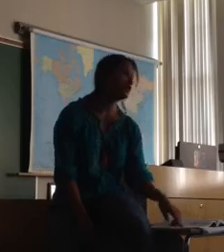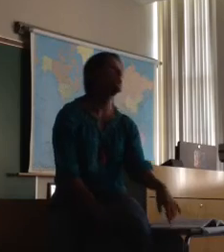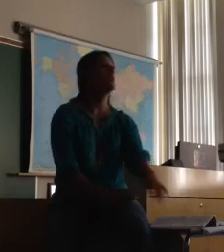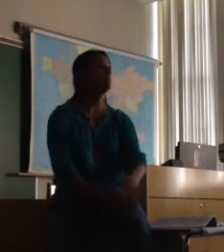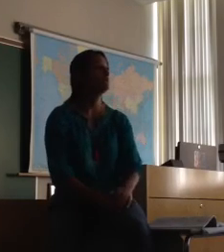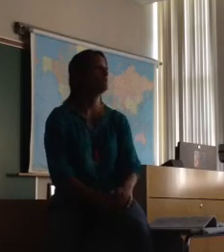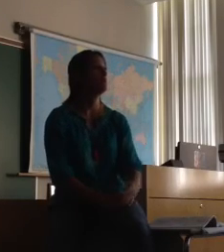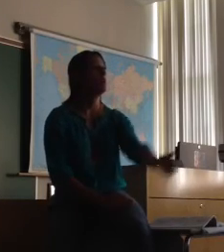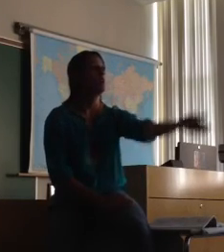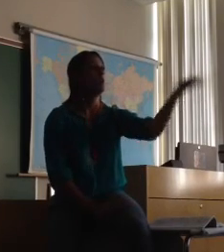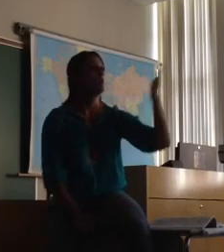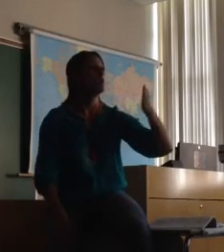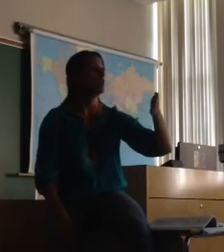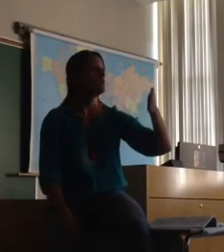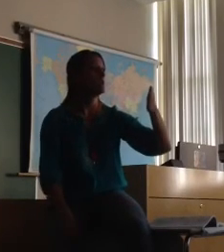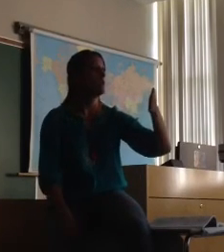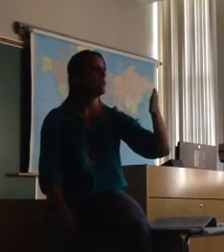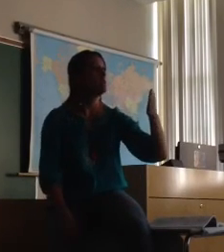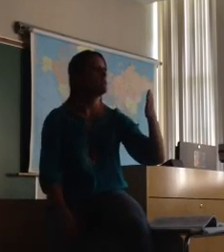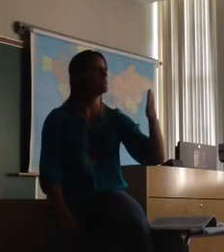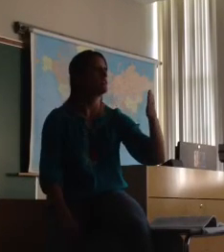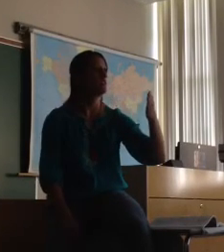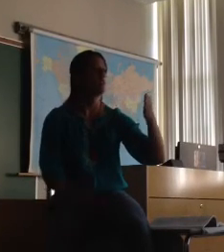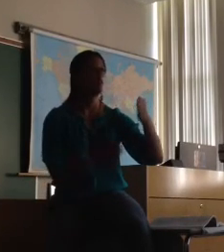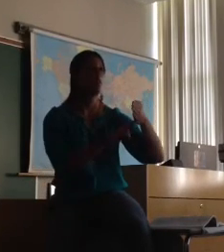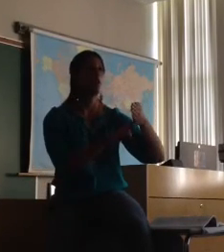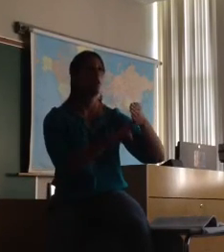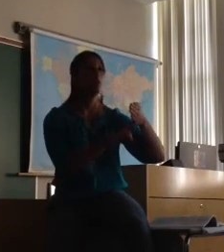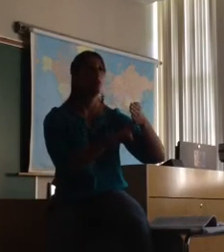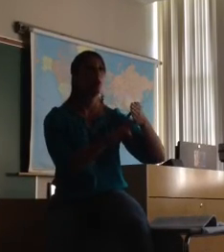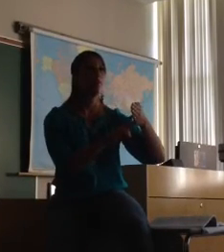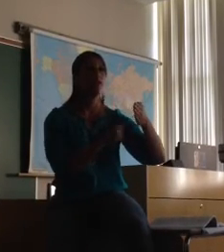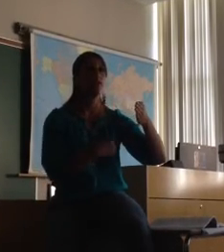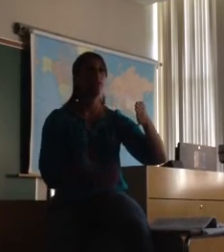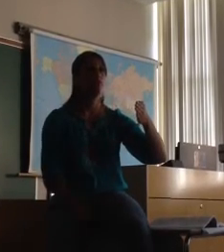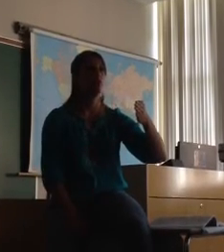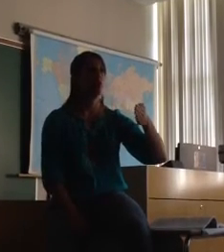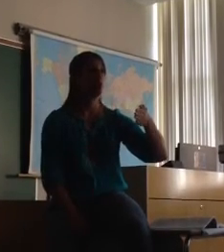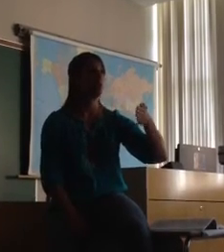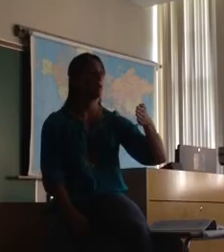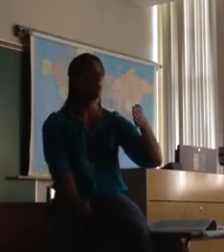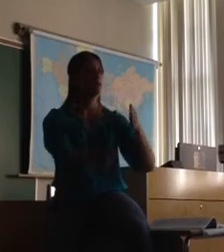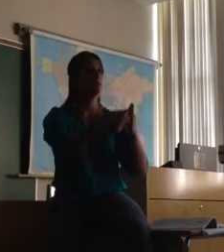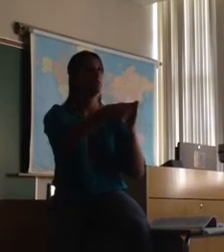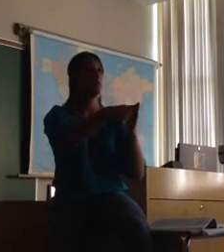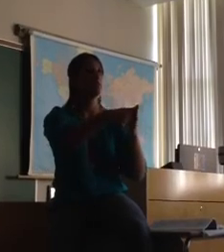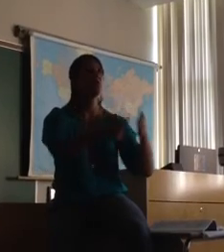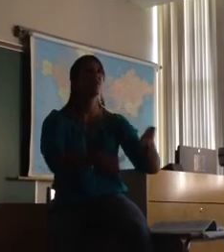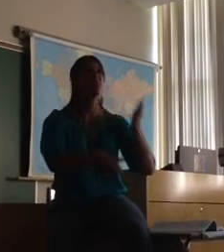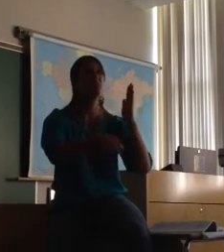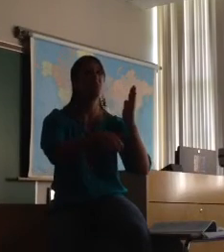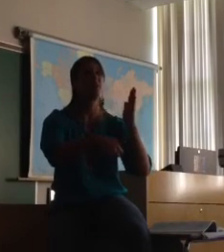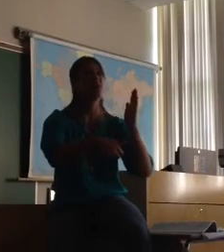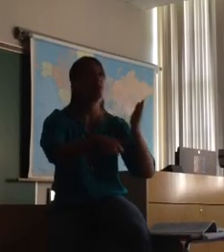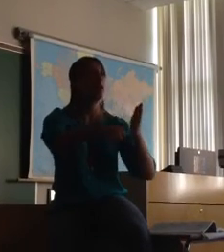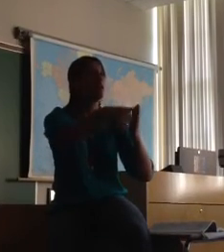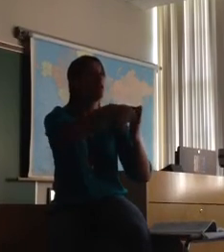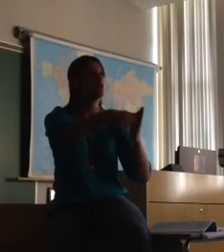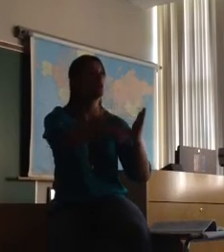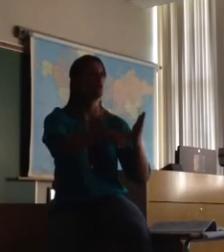Surgery. Non-dominant hand makes a palm facing you, goes sideways, or some people do it up this way. Surgery,